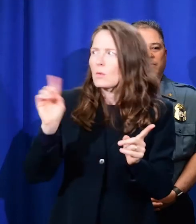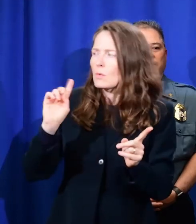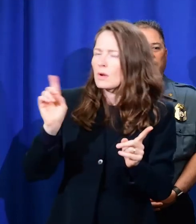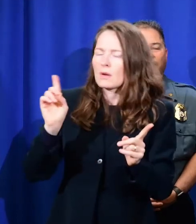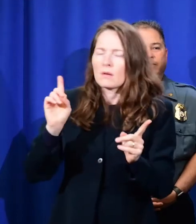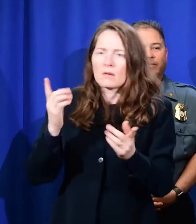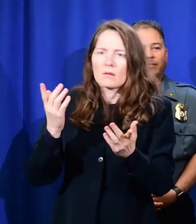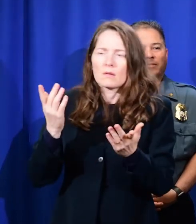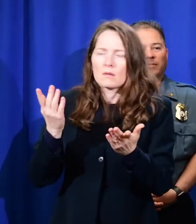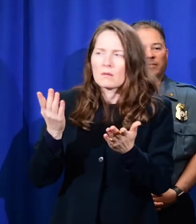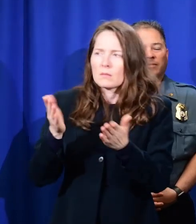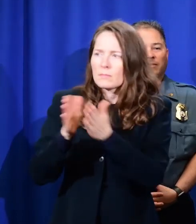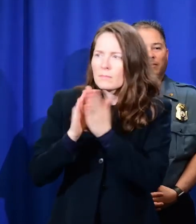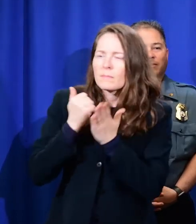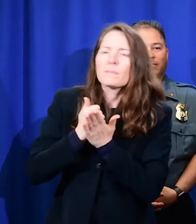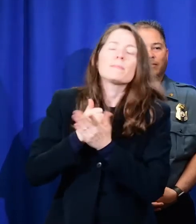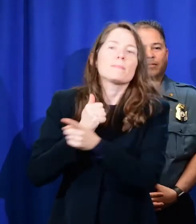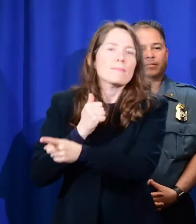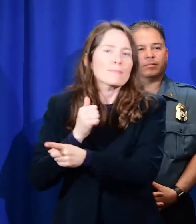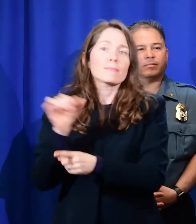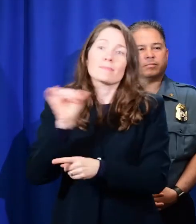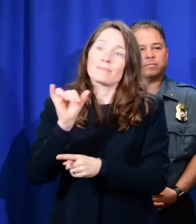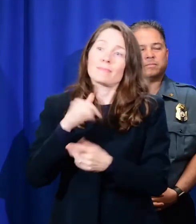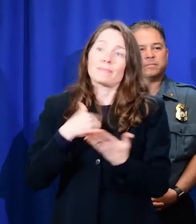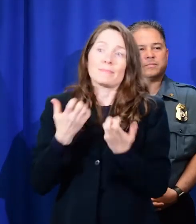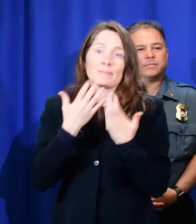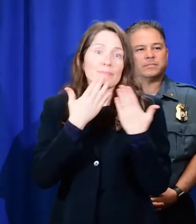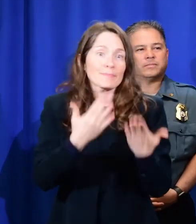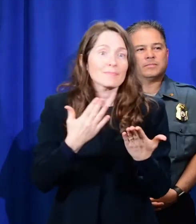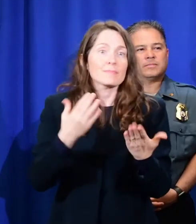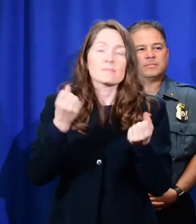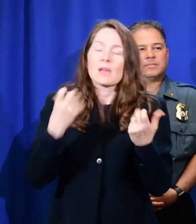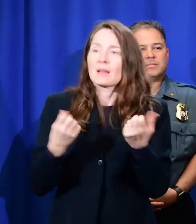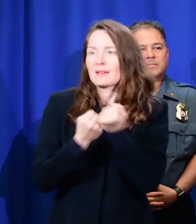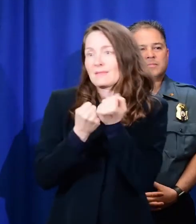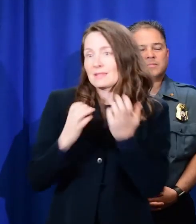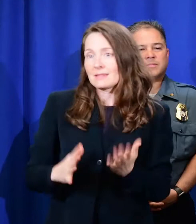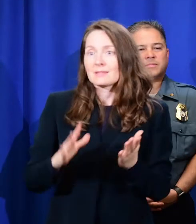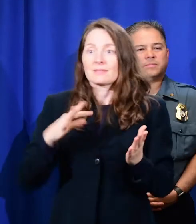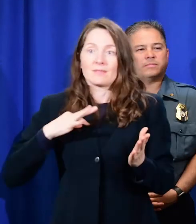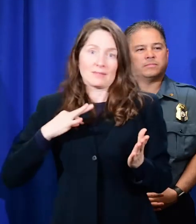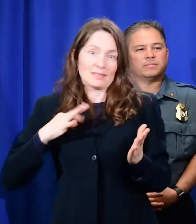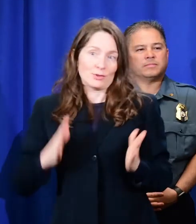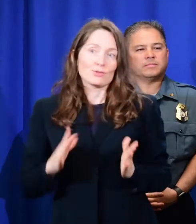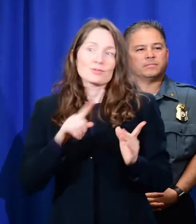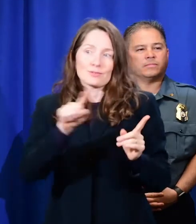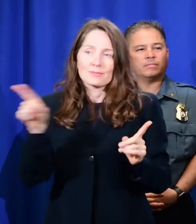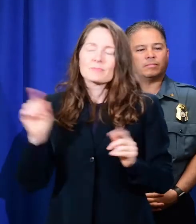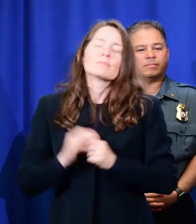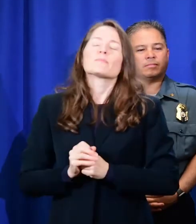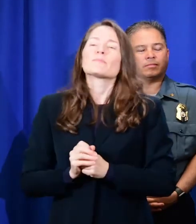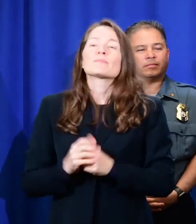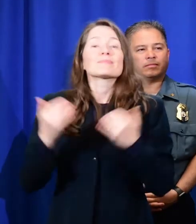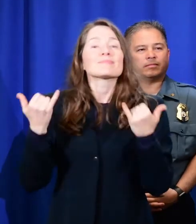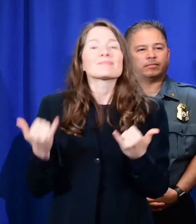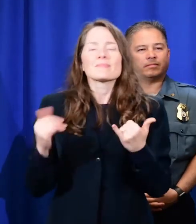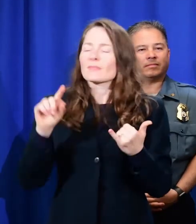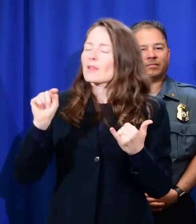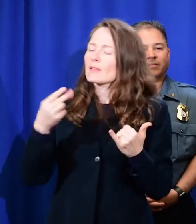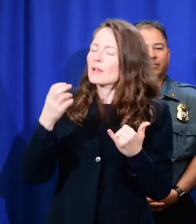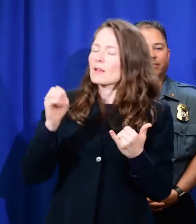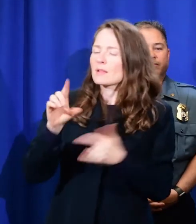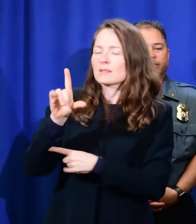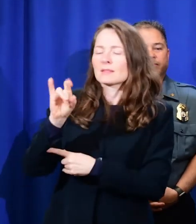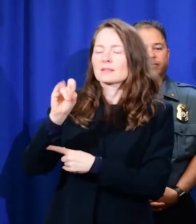advocates and volunteers. This year, as the Listening Place celebrates its 30th